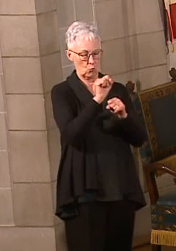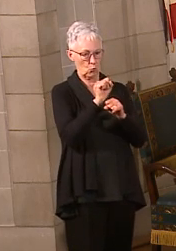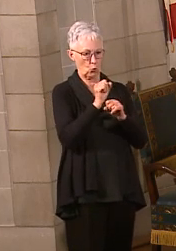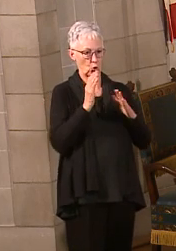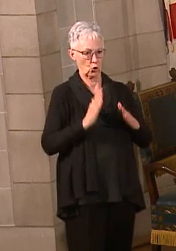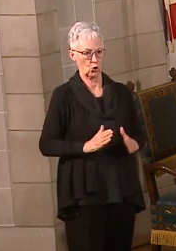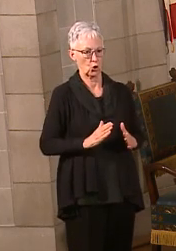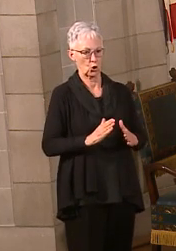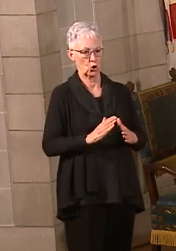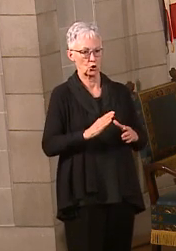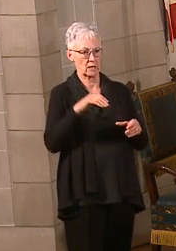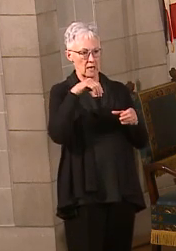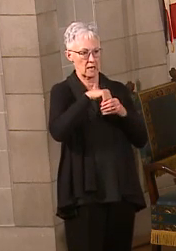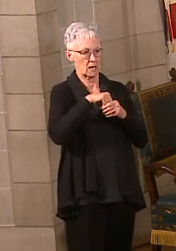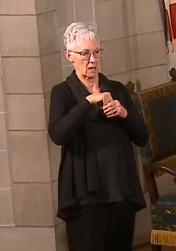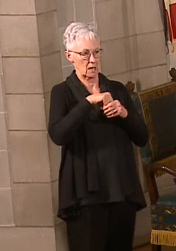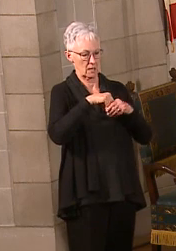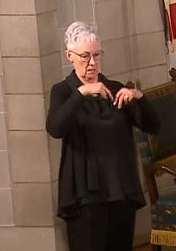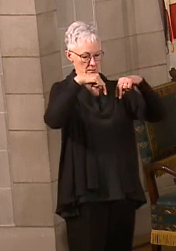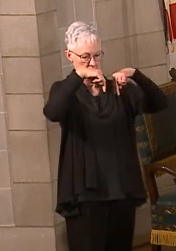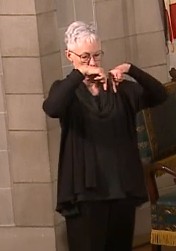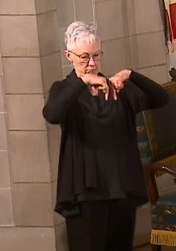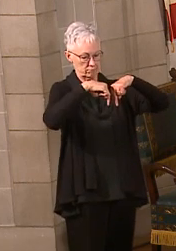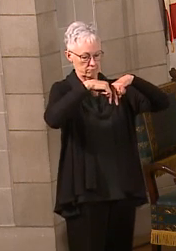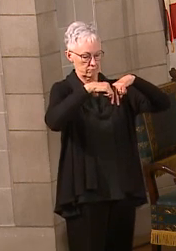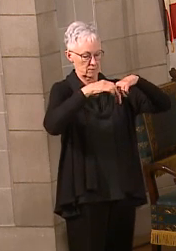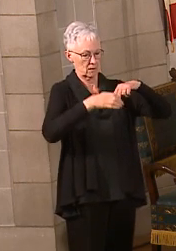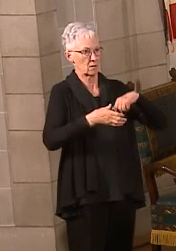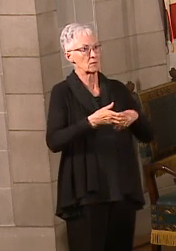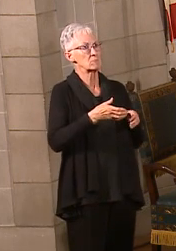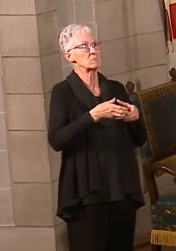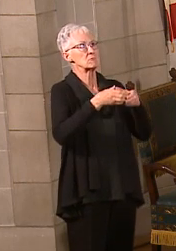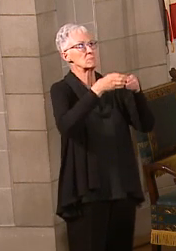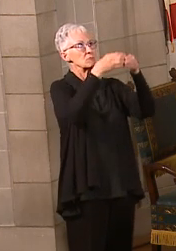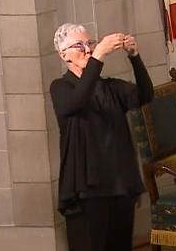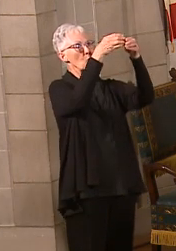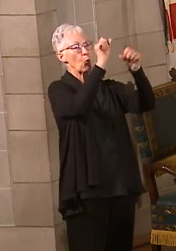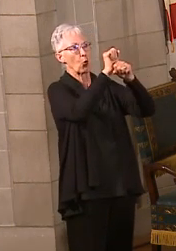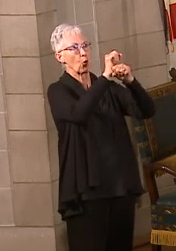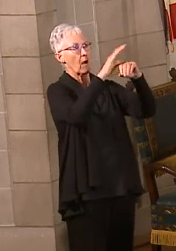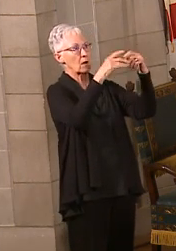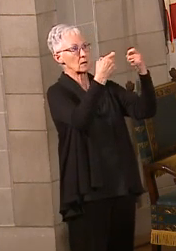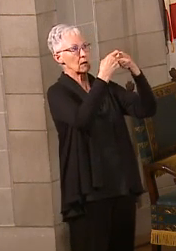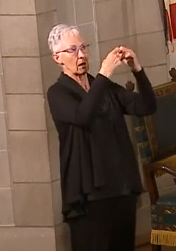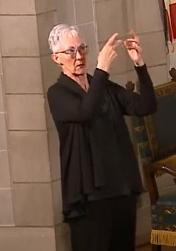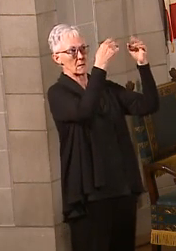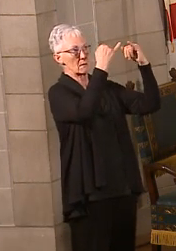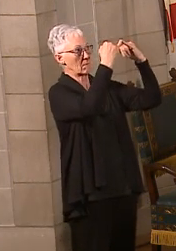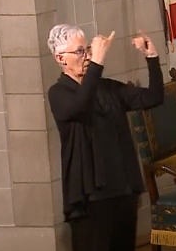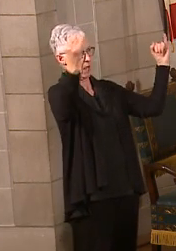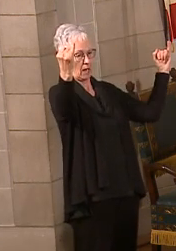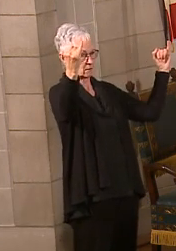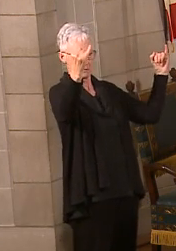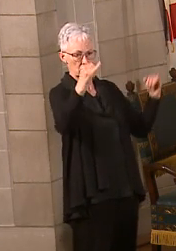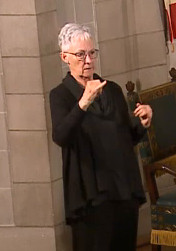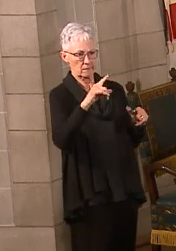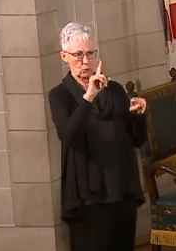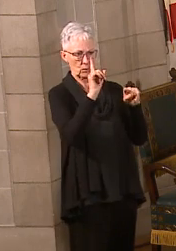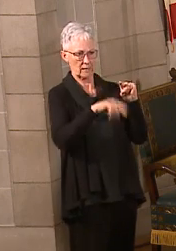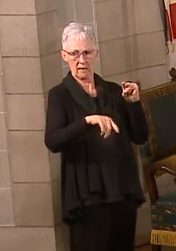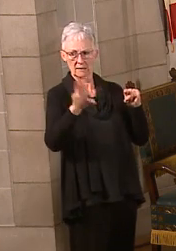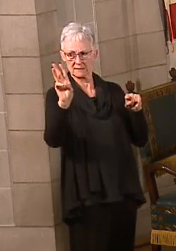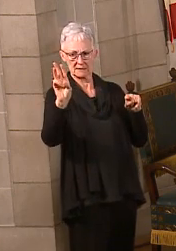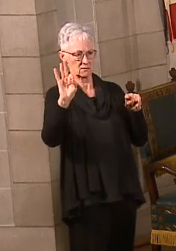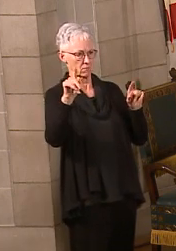apart. Think about our manufacturing facilities, especially for food processing, which are vital to keeping our supply chains open. Those folks have to be